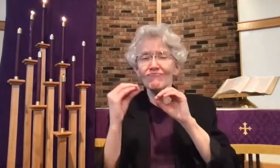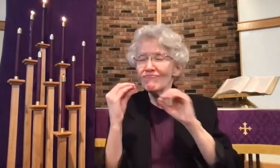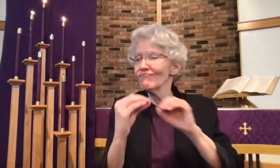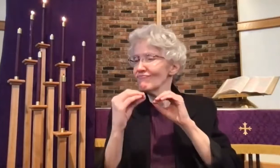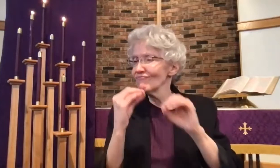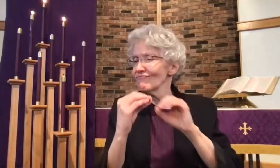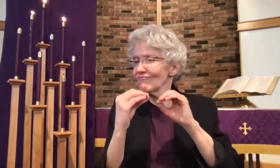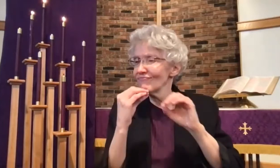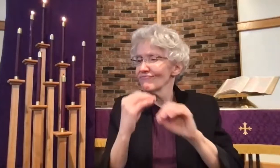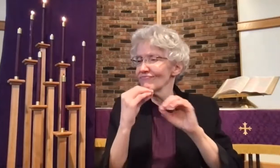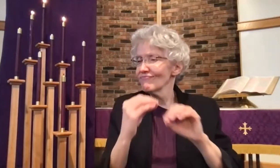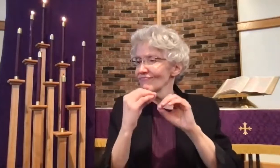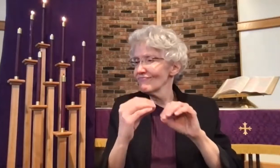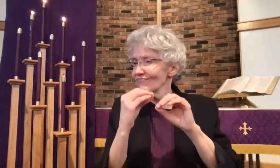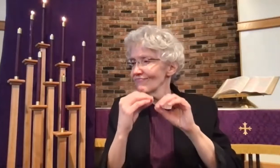And Jesus continued to teach them.